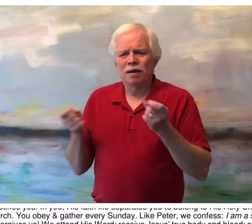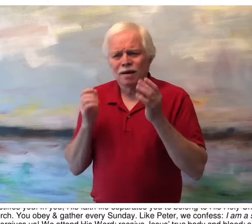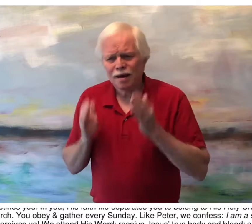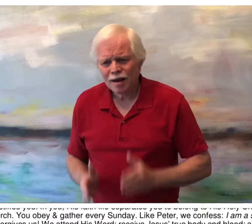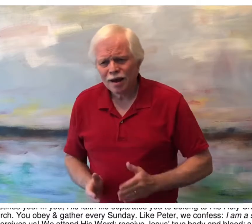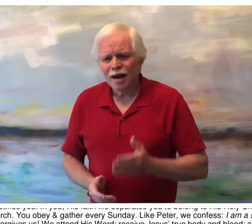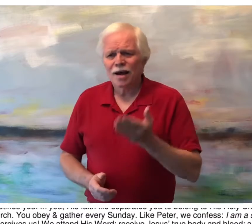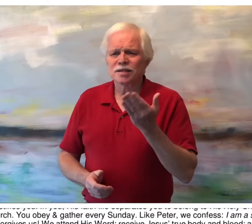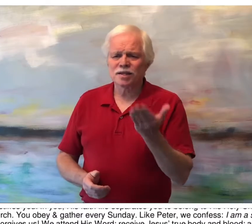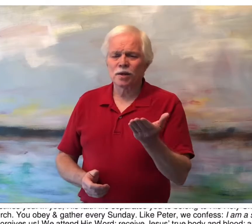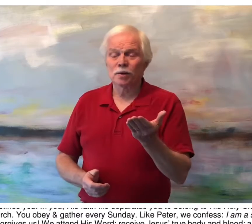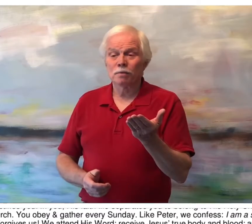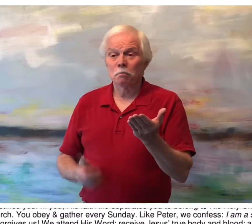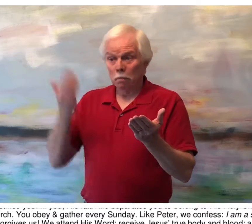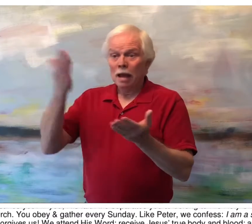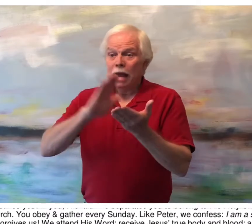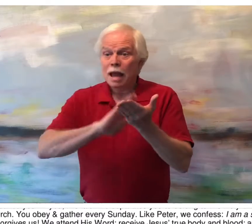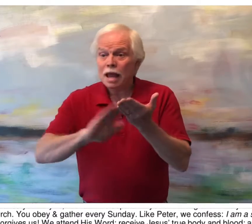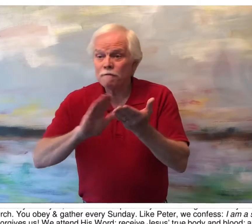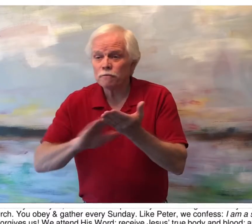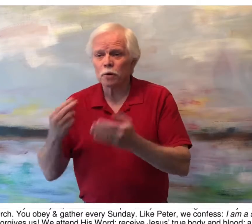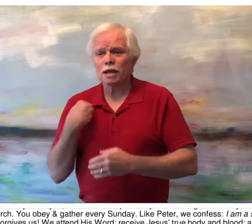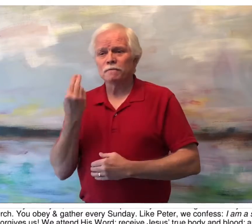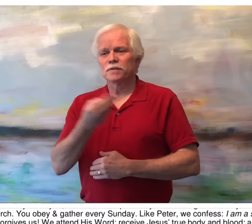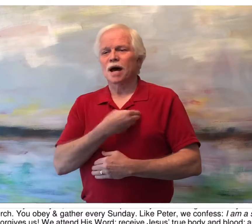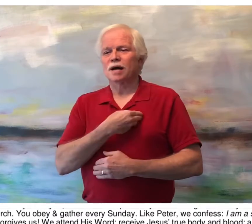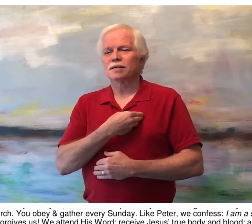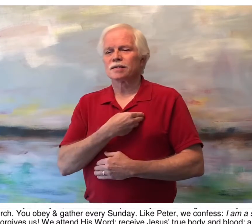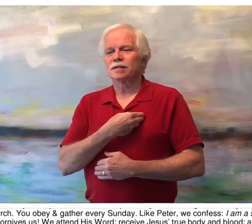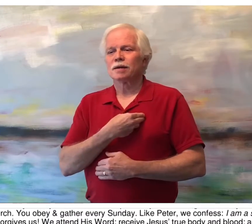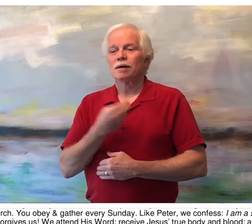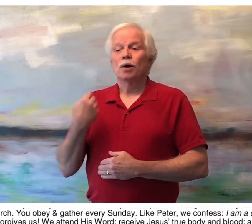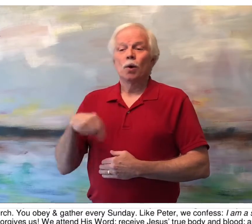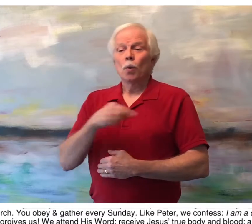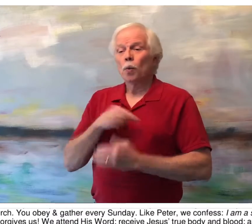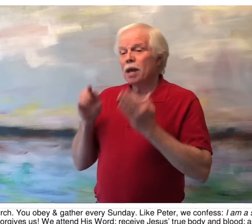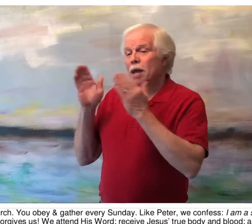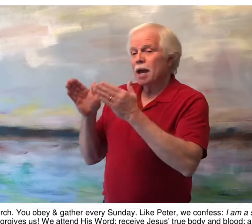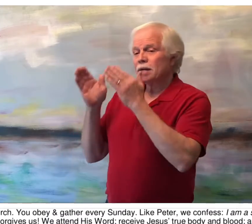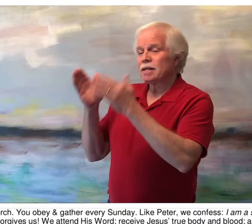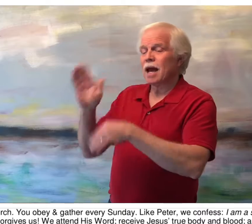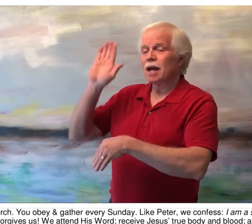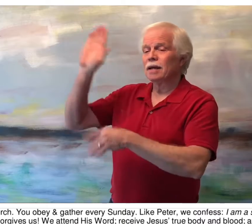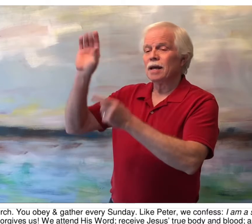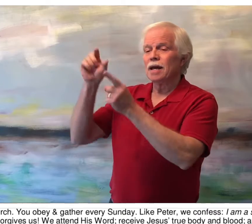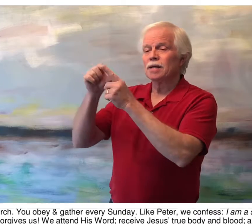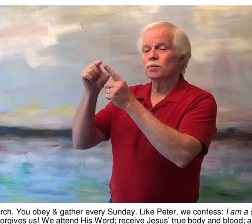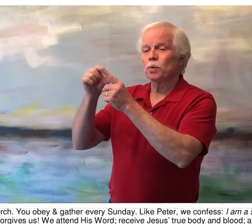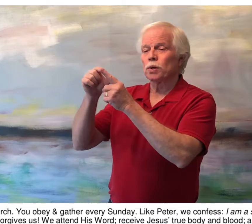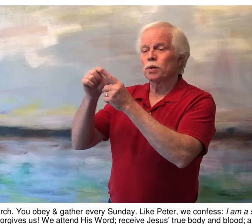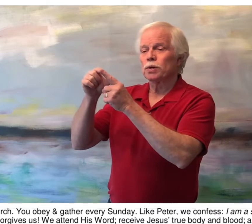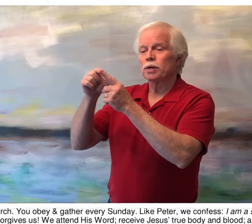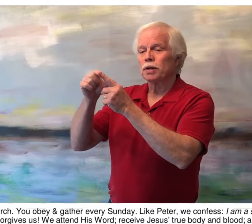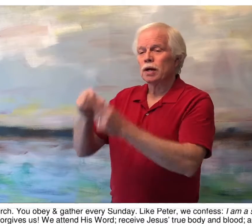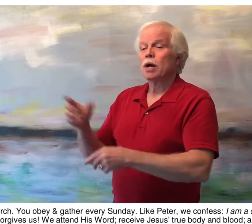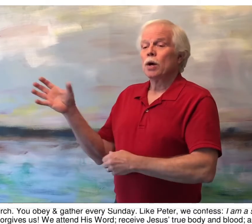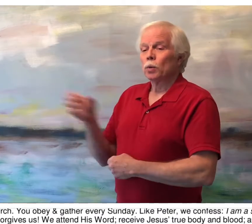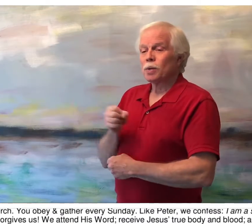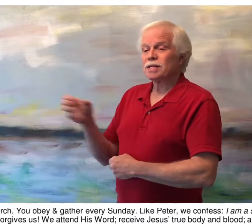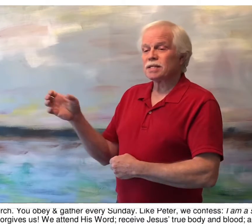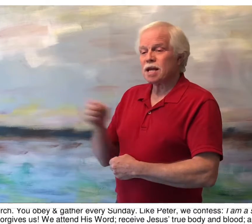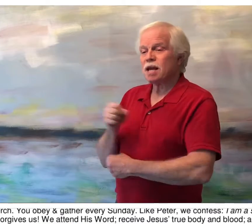am a sinner. He forgives us. We attend his word.